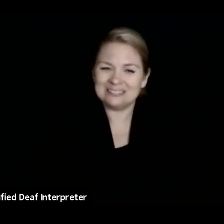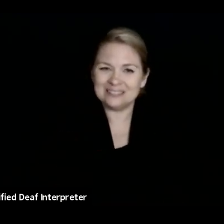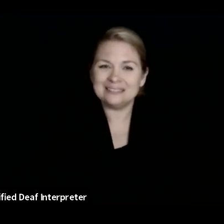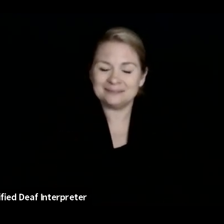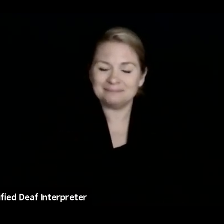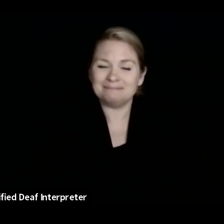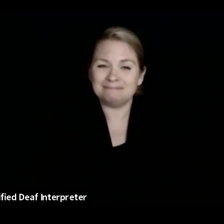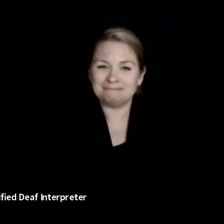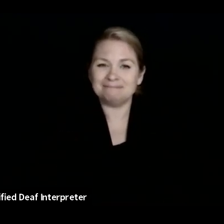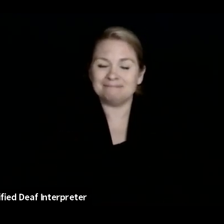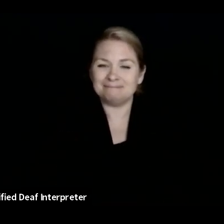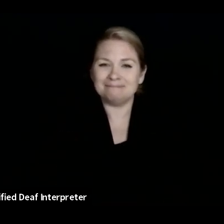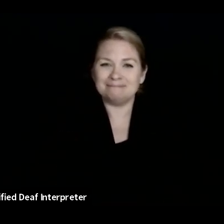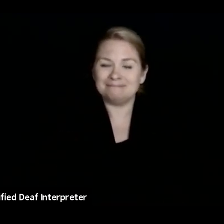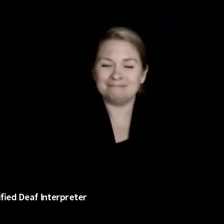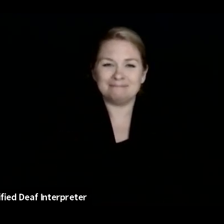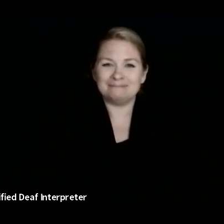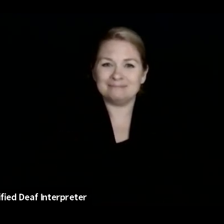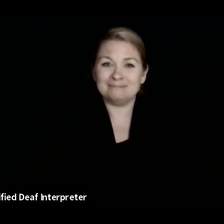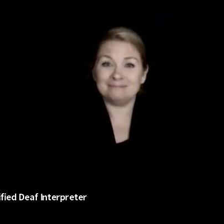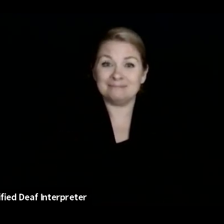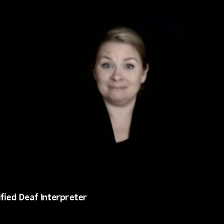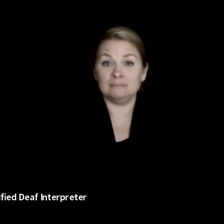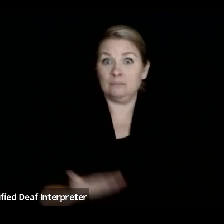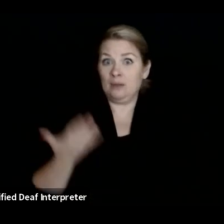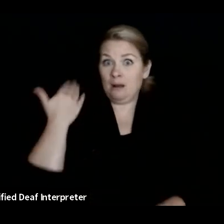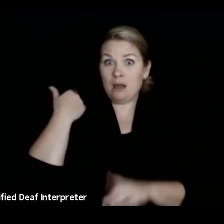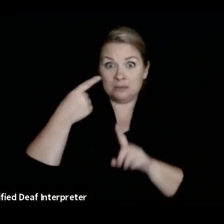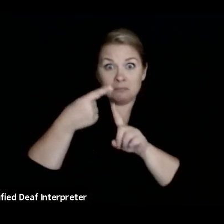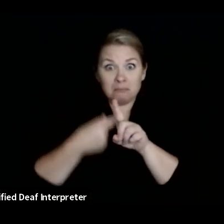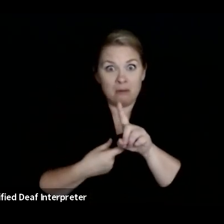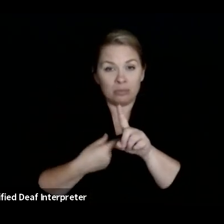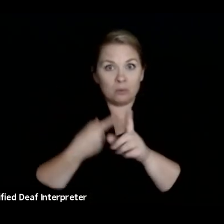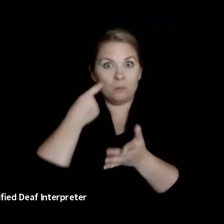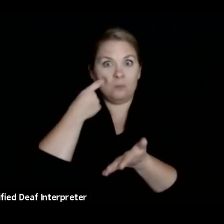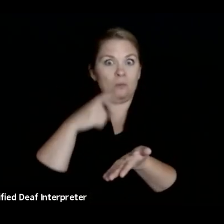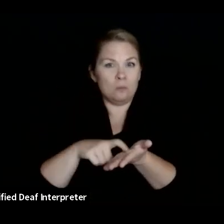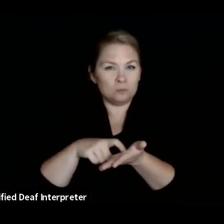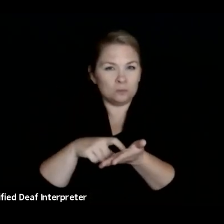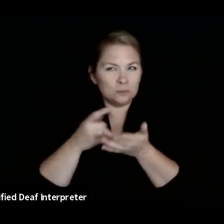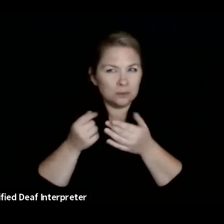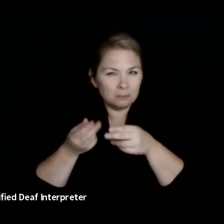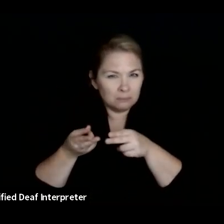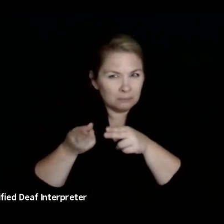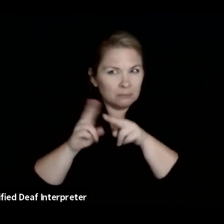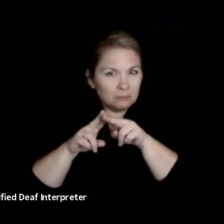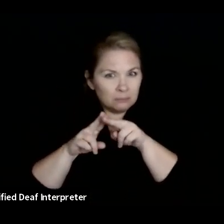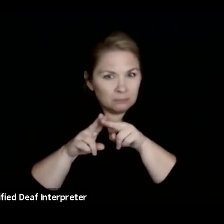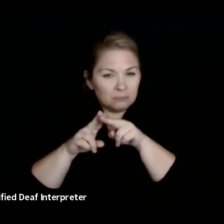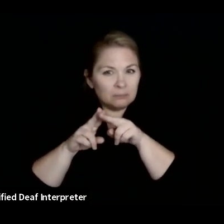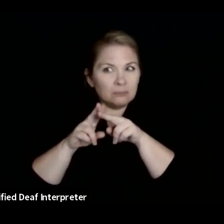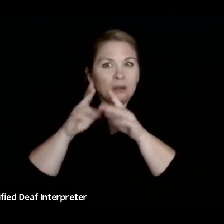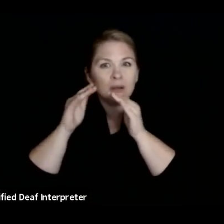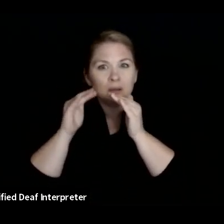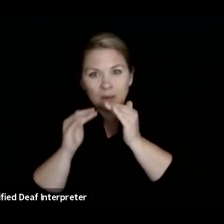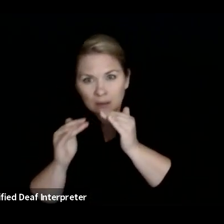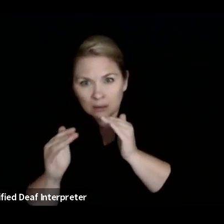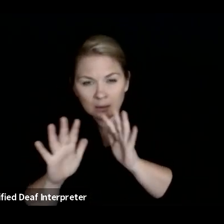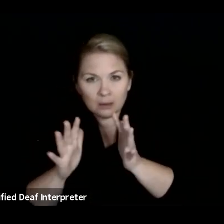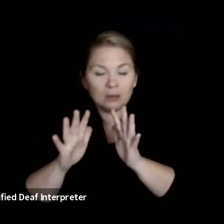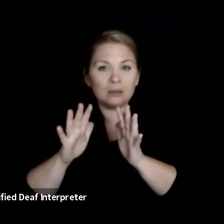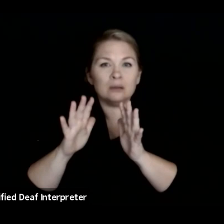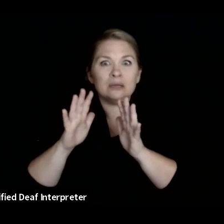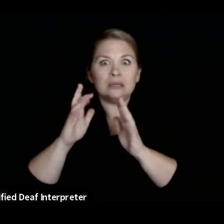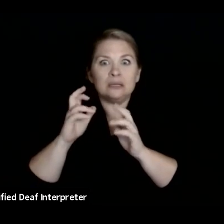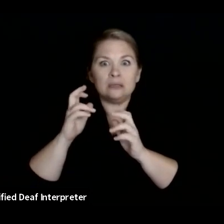earlier in the month. And so that's the concern. We started to see cases, and we were still enjoying lower rates